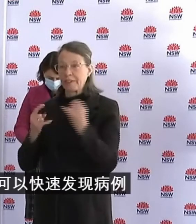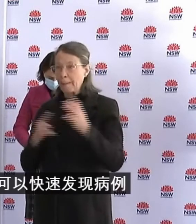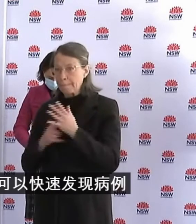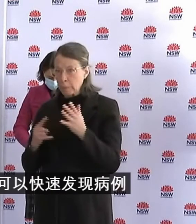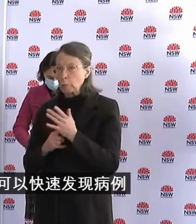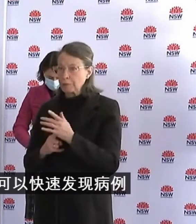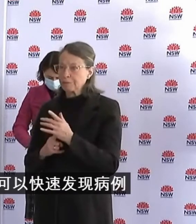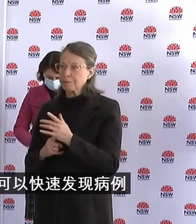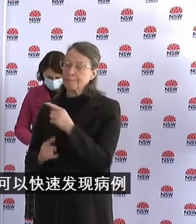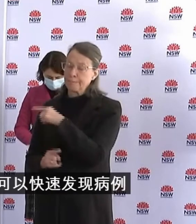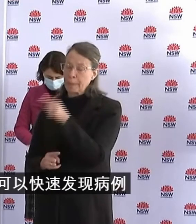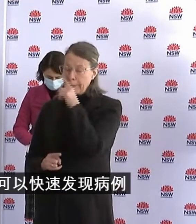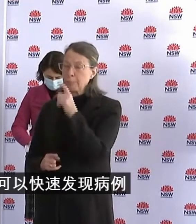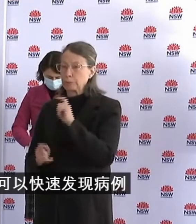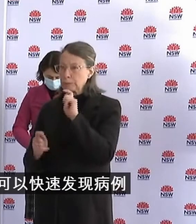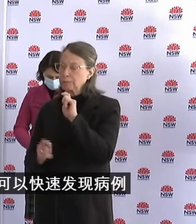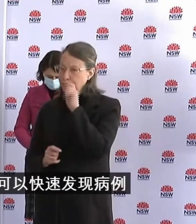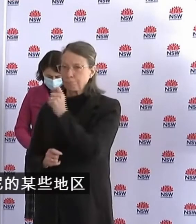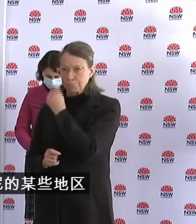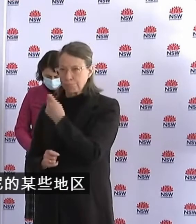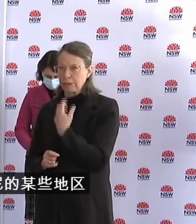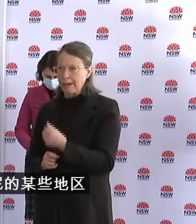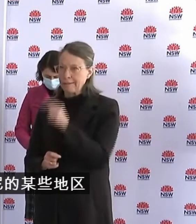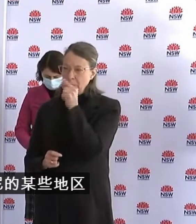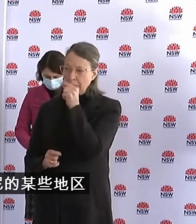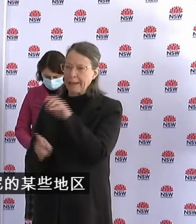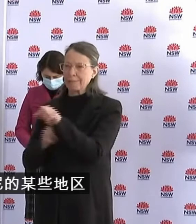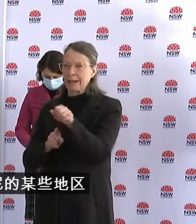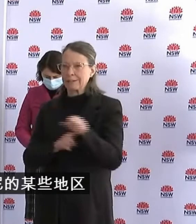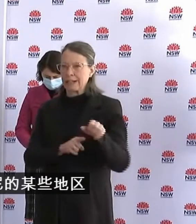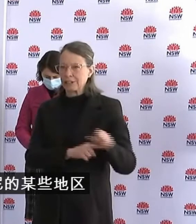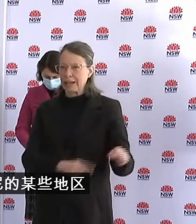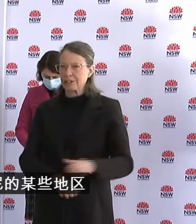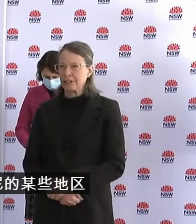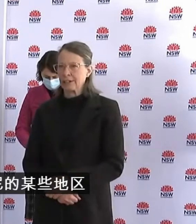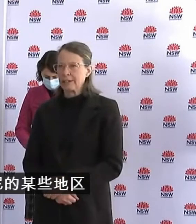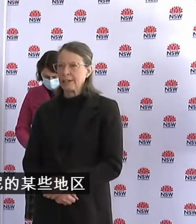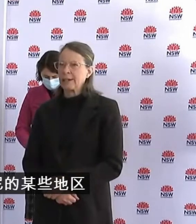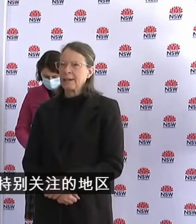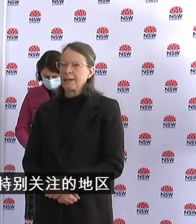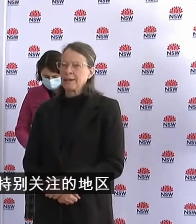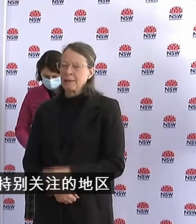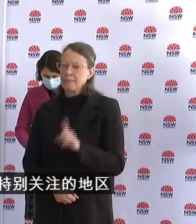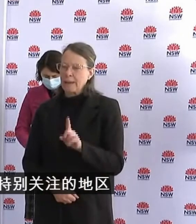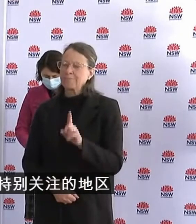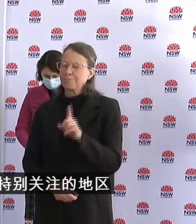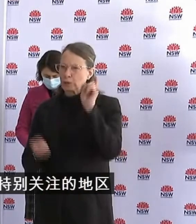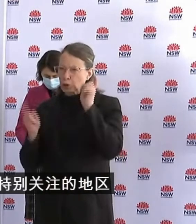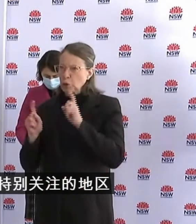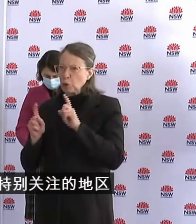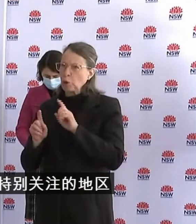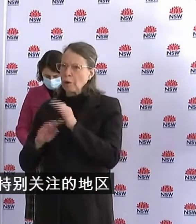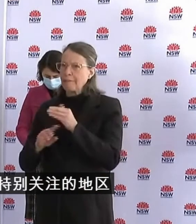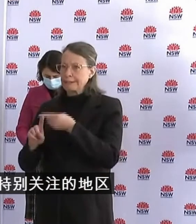forward in testing so we can uncover cases quickly. And we're particularly concerned about certain parts of Sydney, as you know, and parts of the